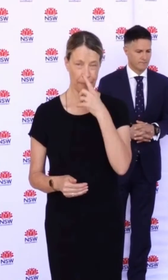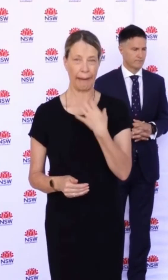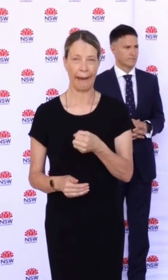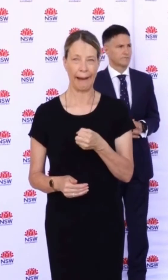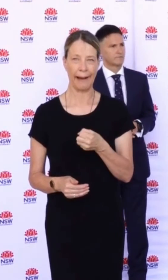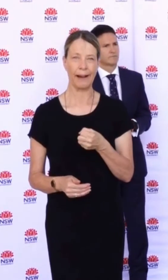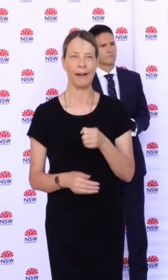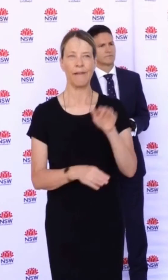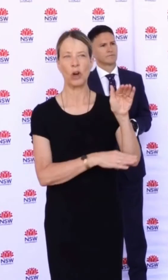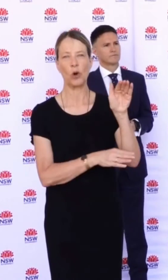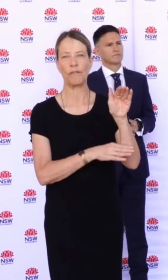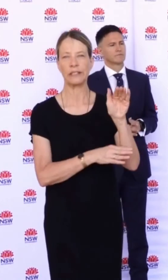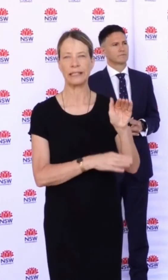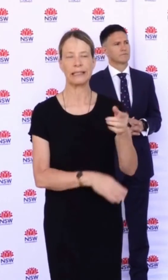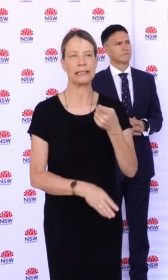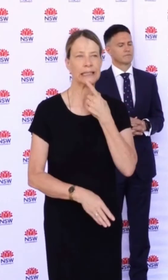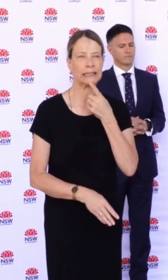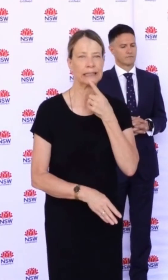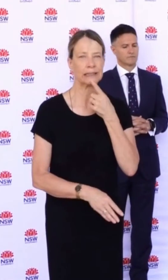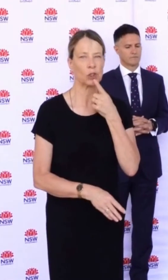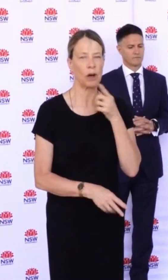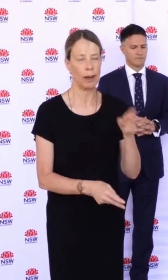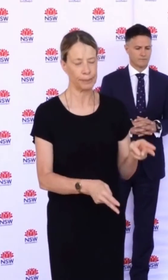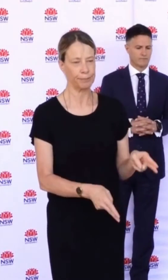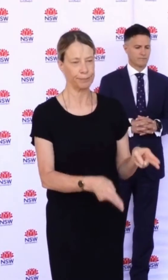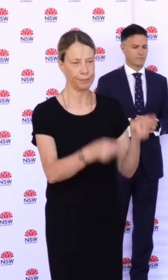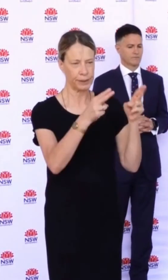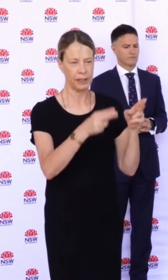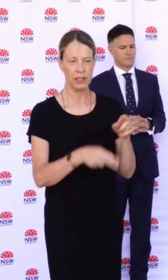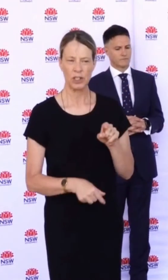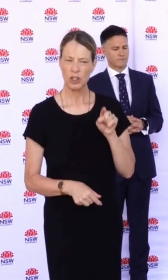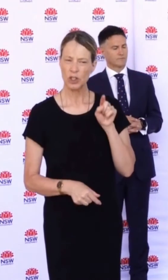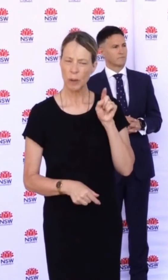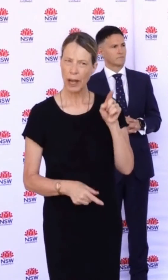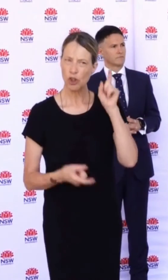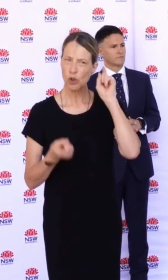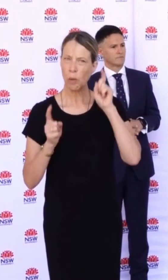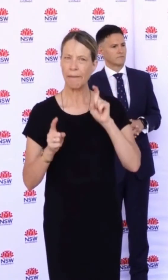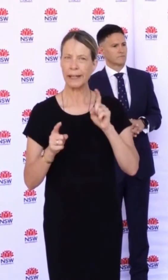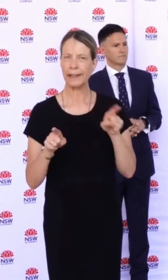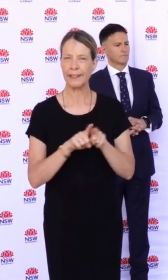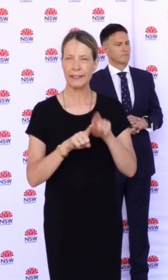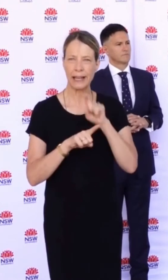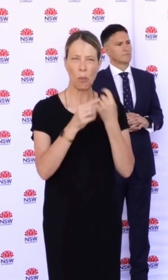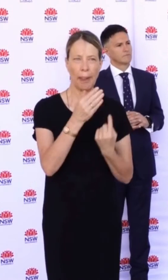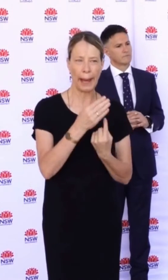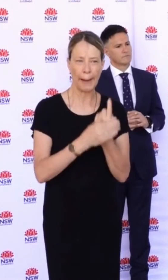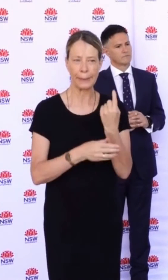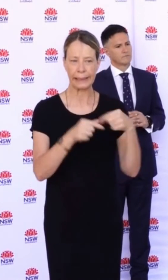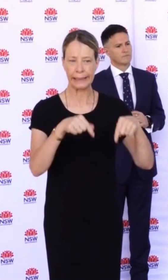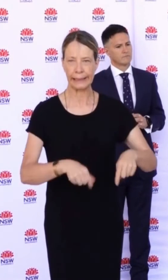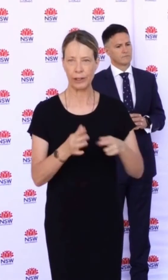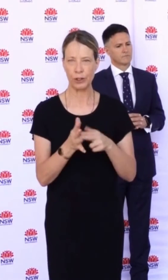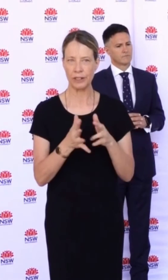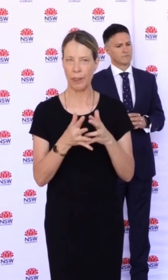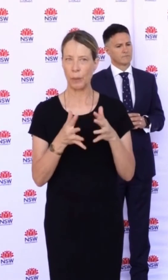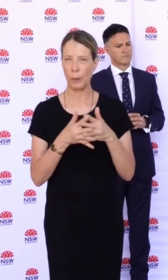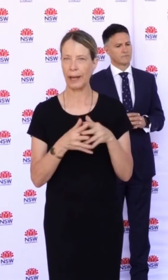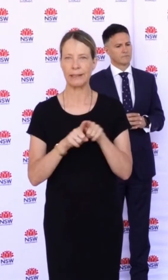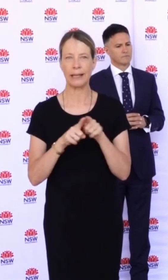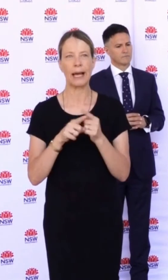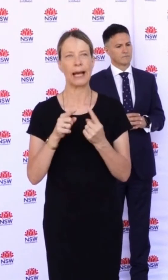think, 17,000 people that used the web browser. There's also the ability for businesses to record through their tablets and their electronic